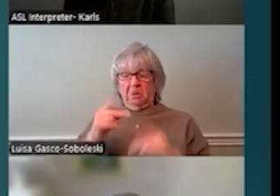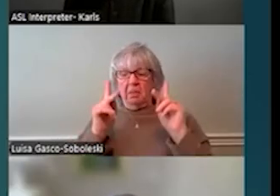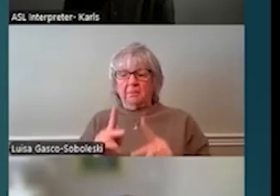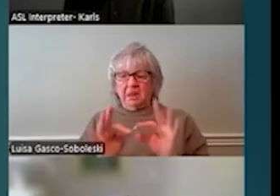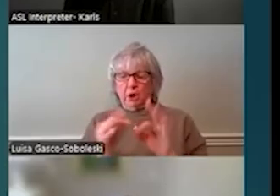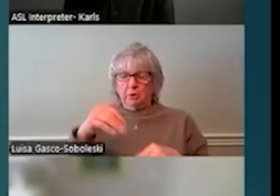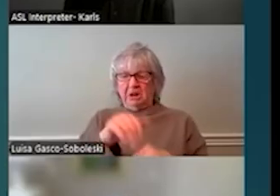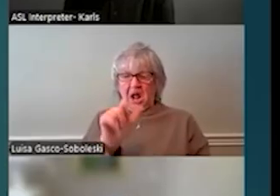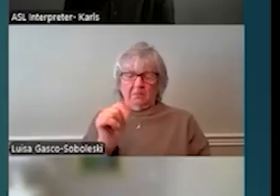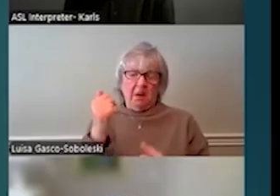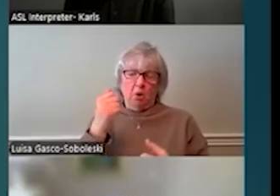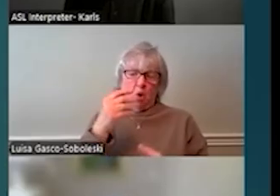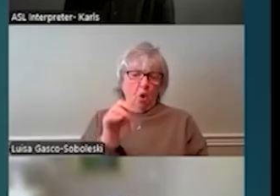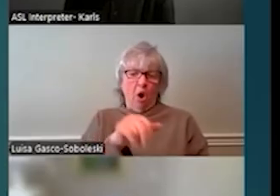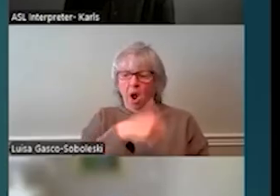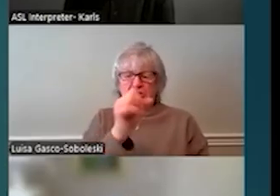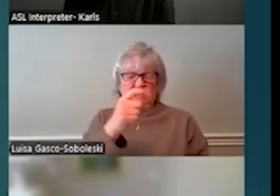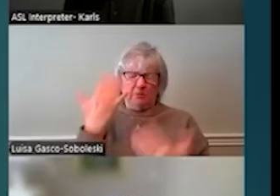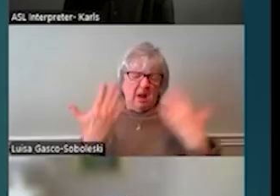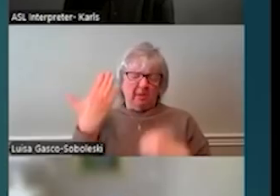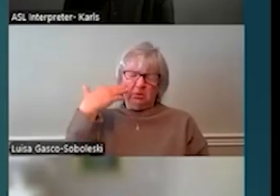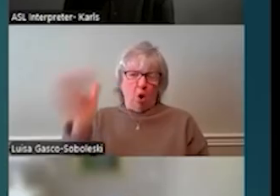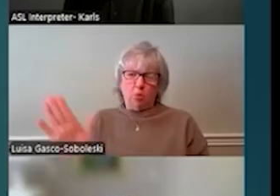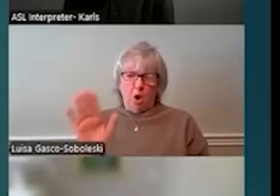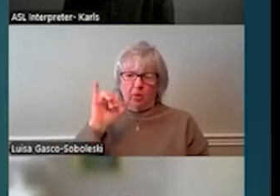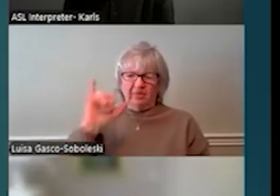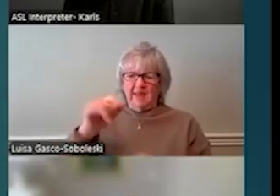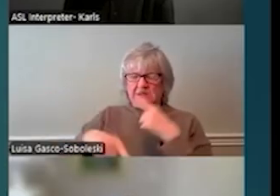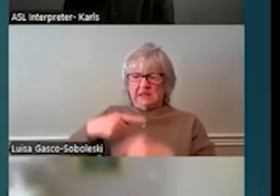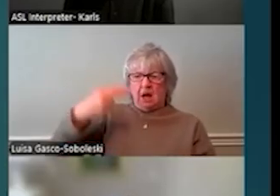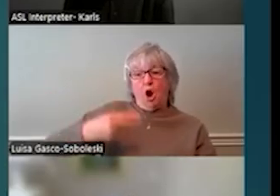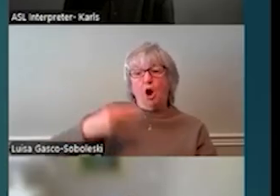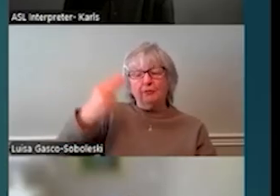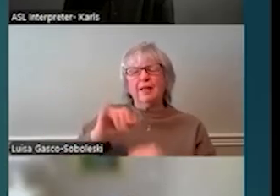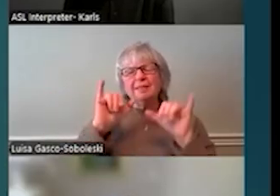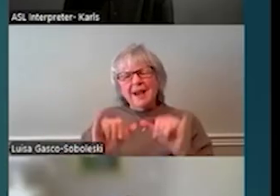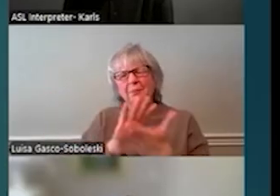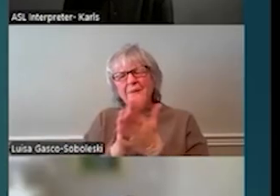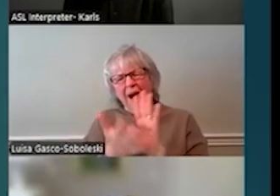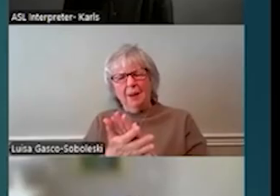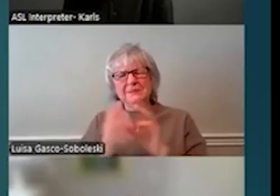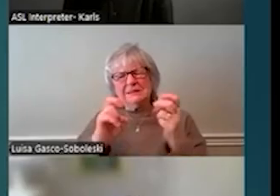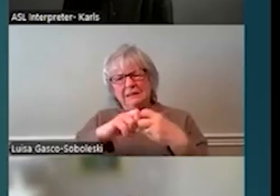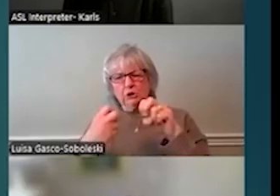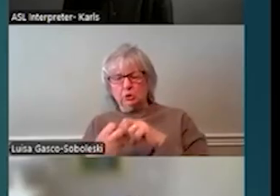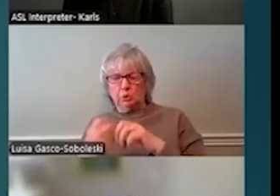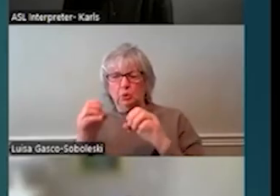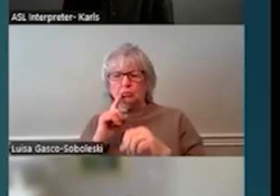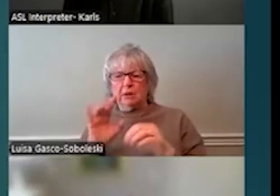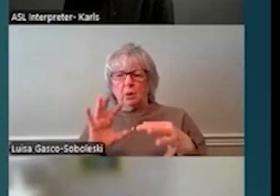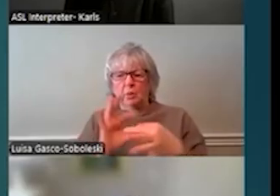And this is our sign, Hartford. It's an H that bounces. And if the interpreter is from Alabama, they're not going to know that this sign means